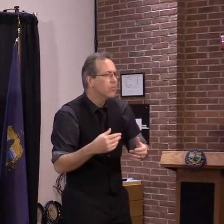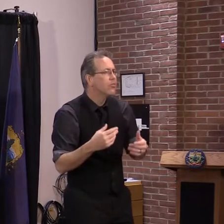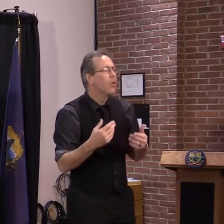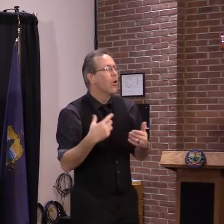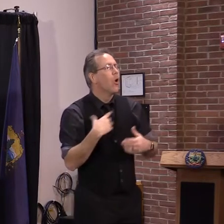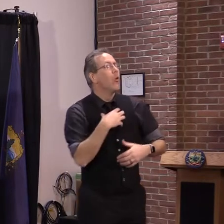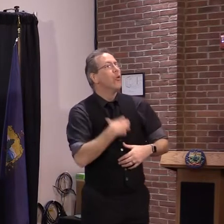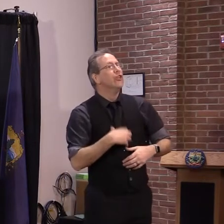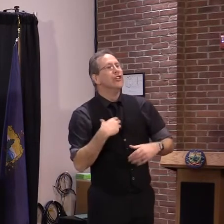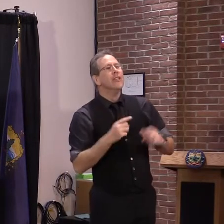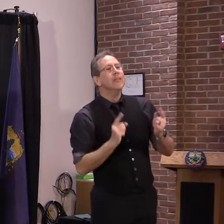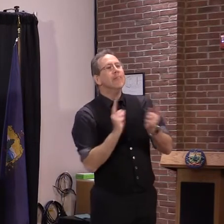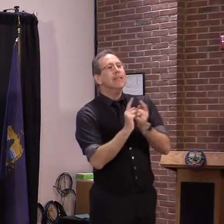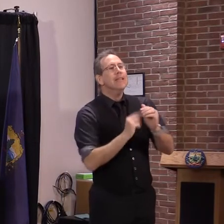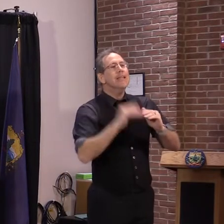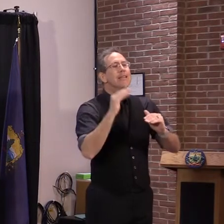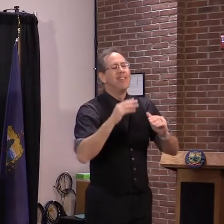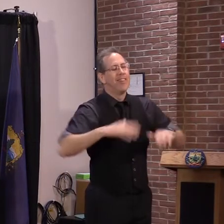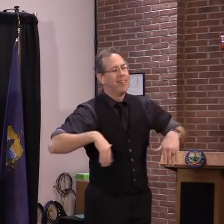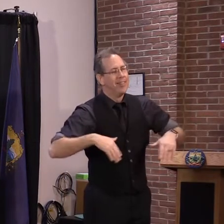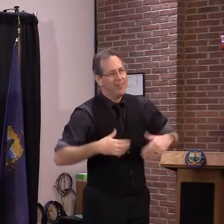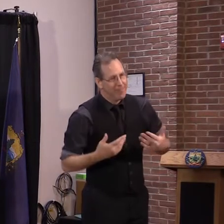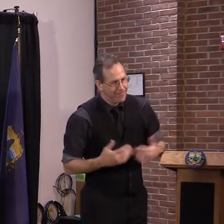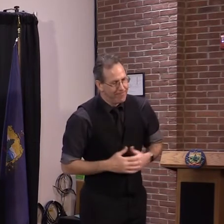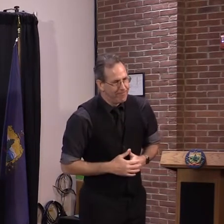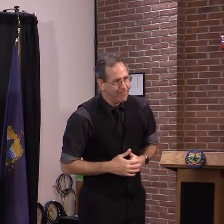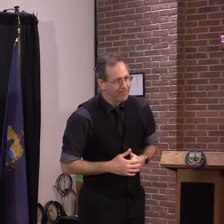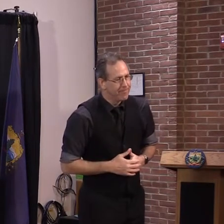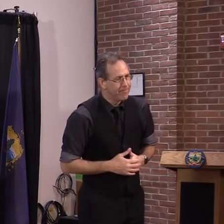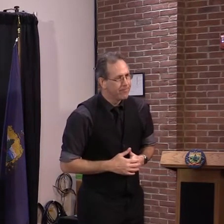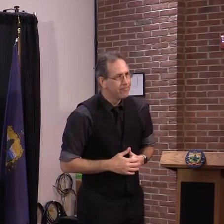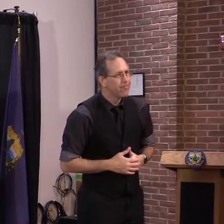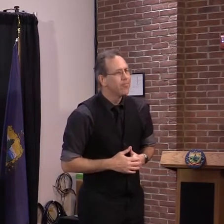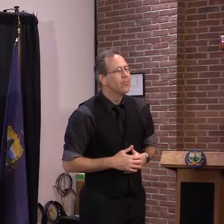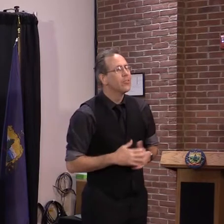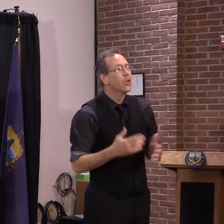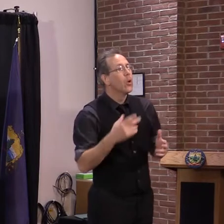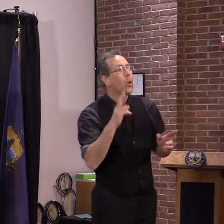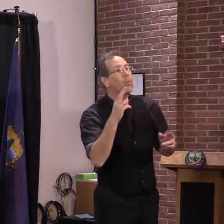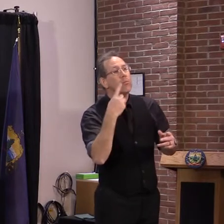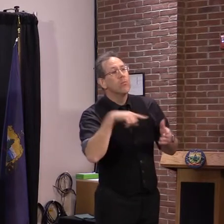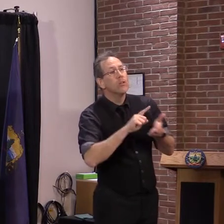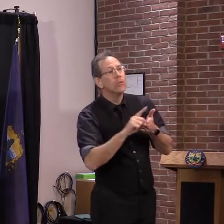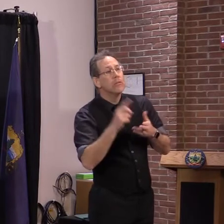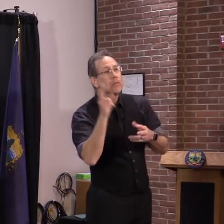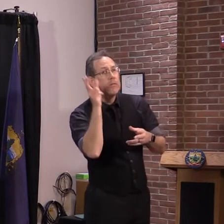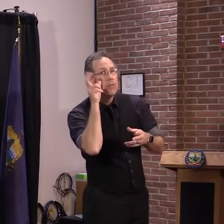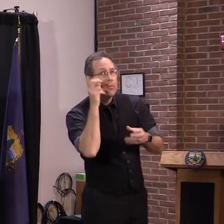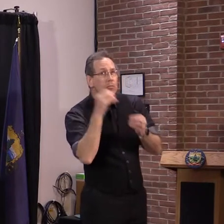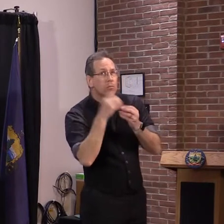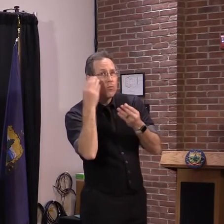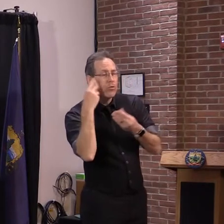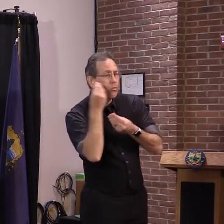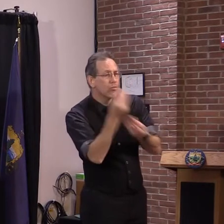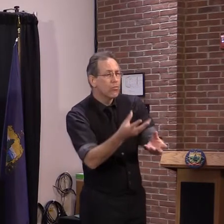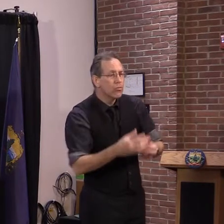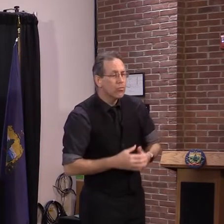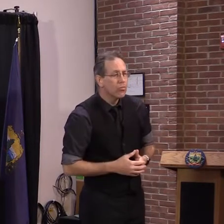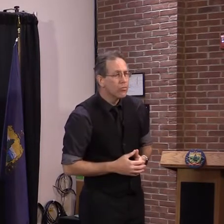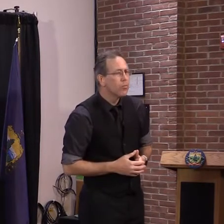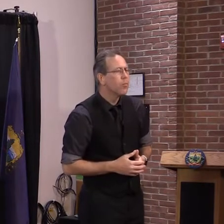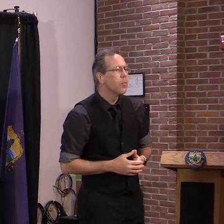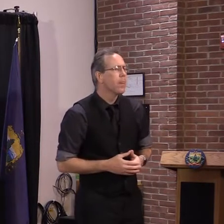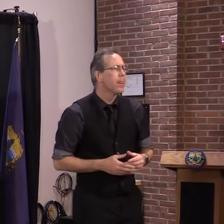numbers come out, and we'll be able to report on that, I think, next week. And that's where you said you think it's like